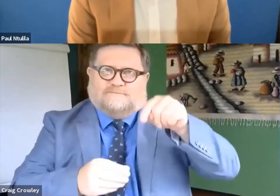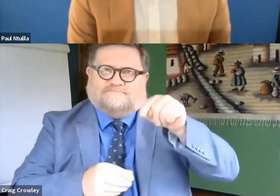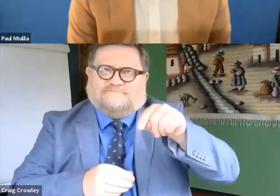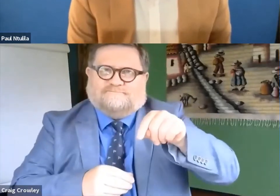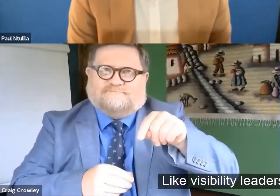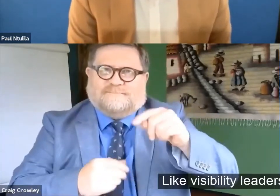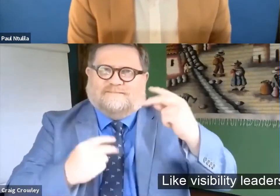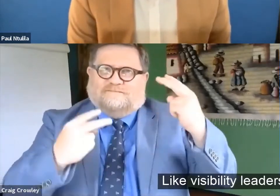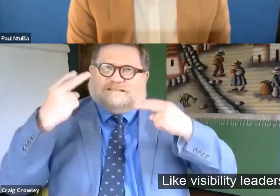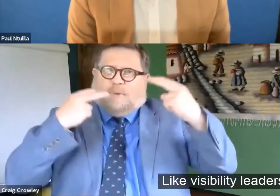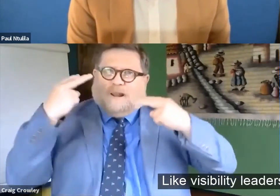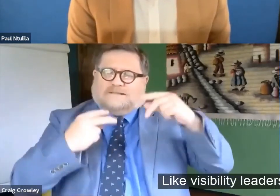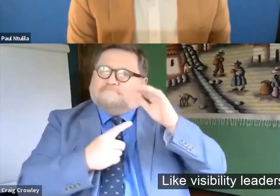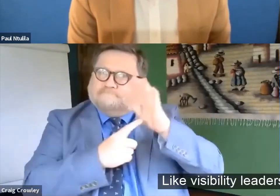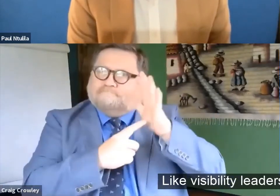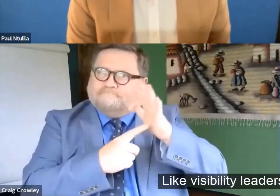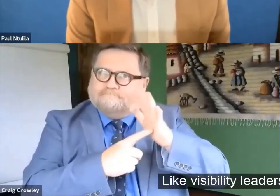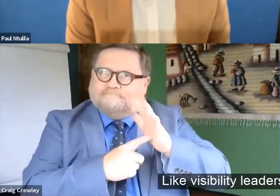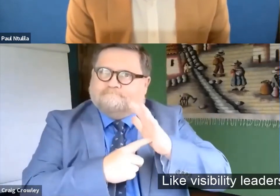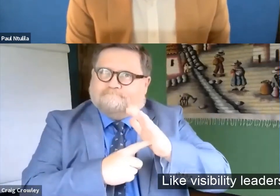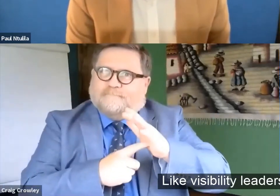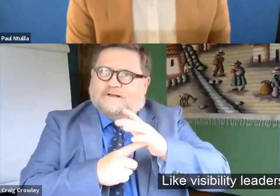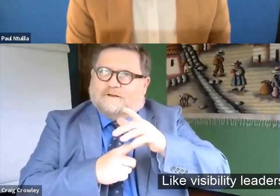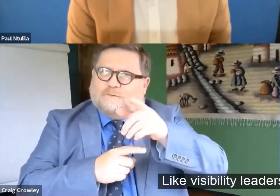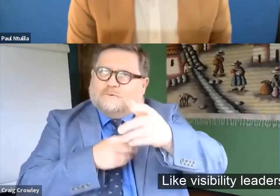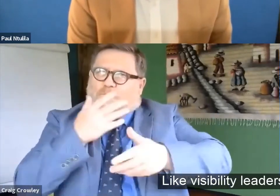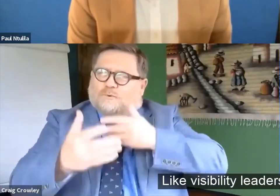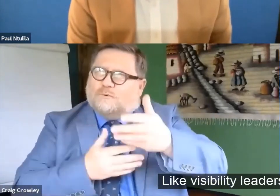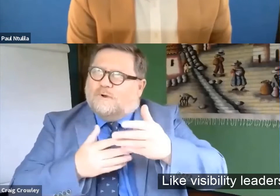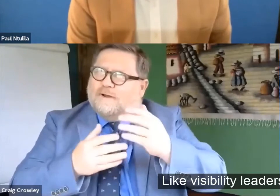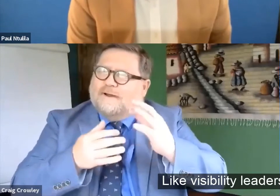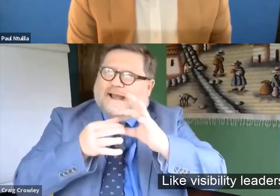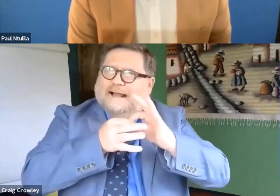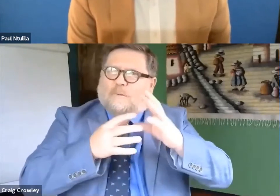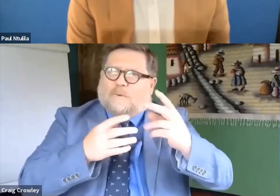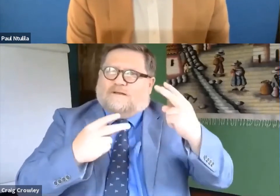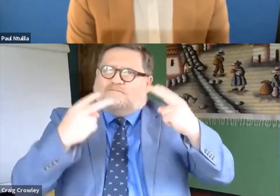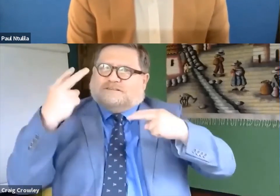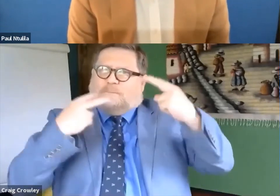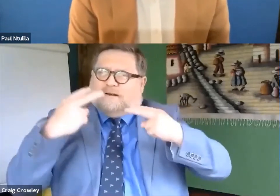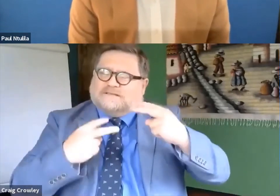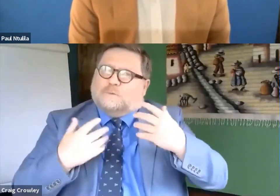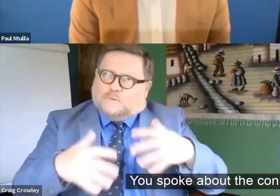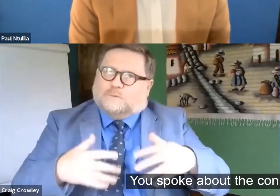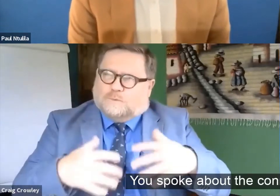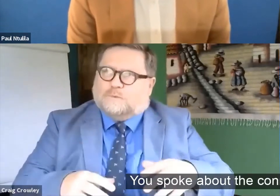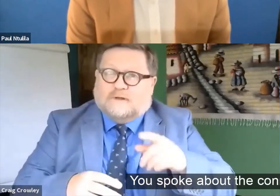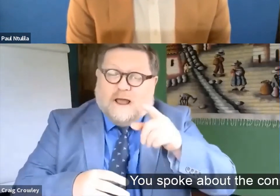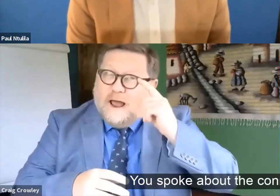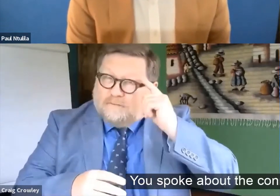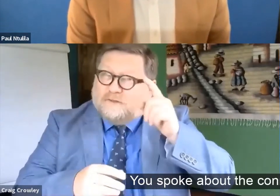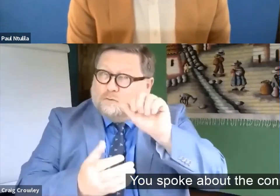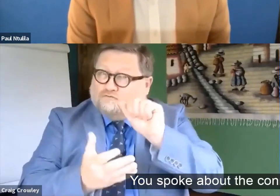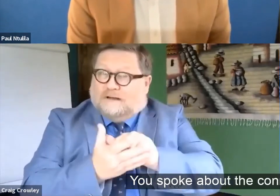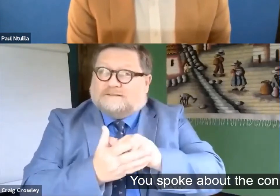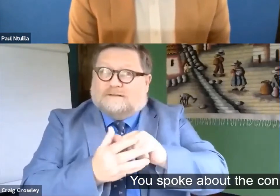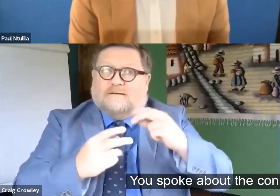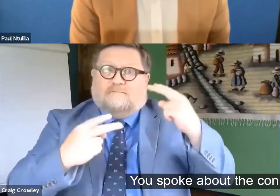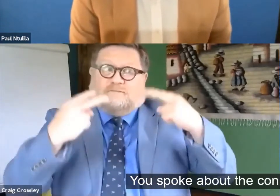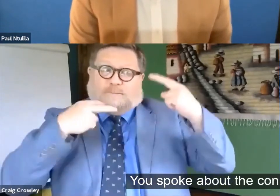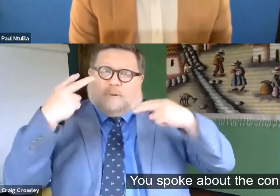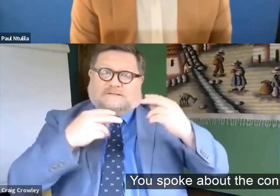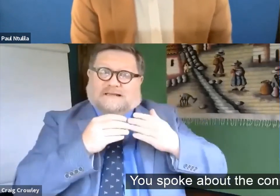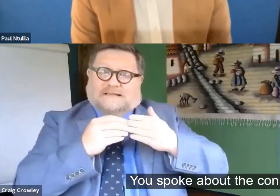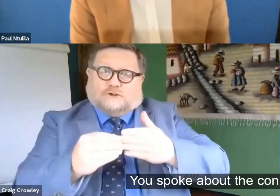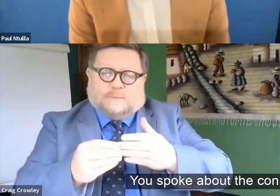It's like visibility leadership. It's so important. You spoke about the connections,